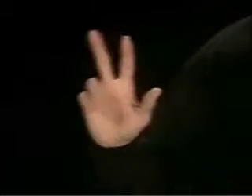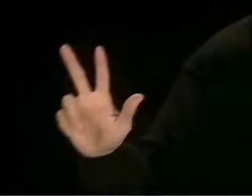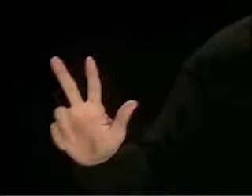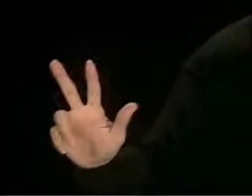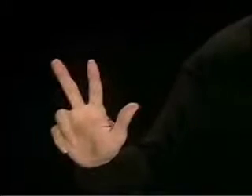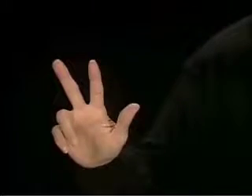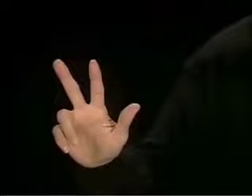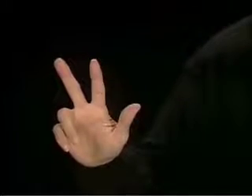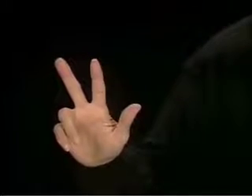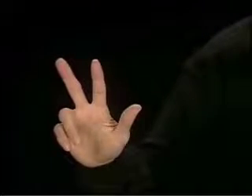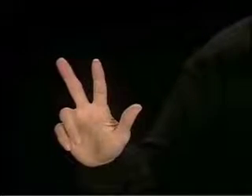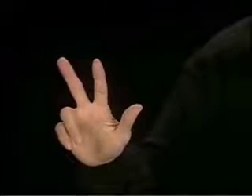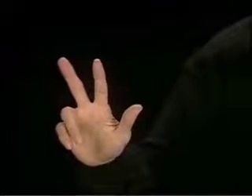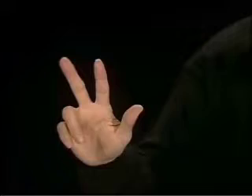93,